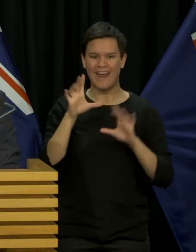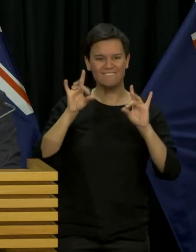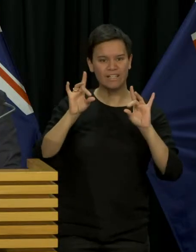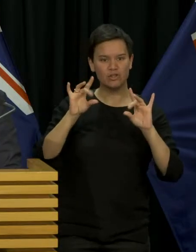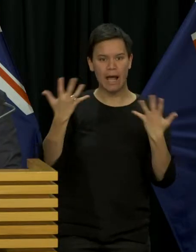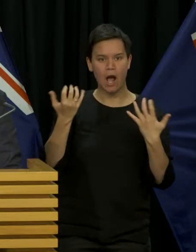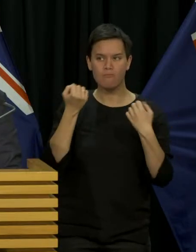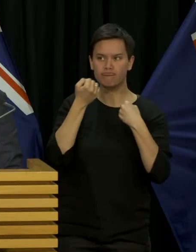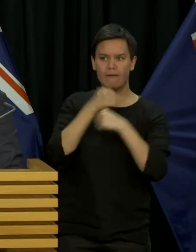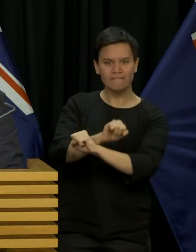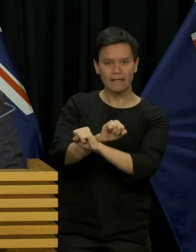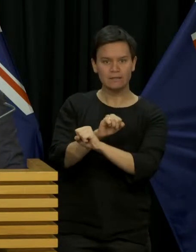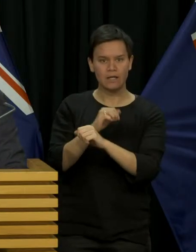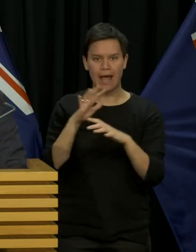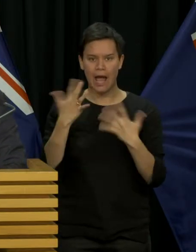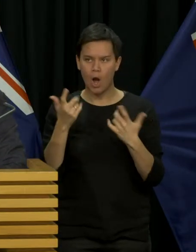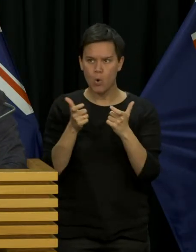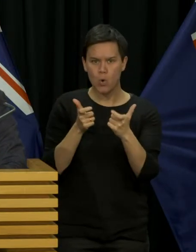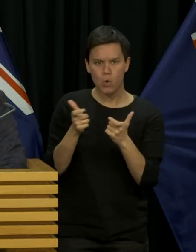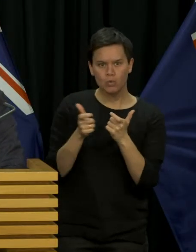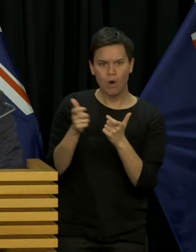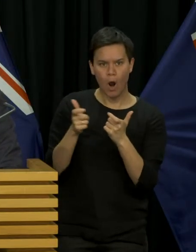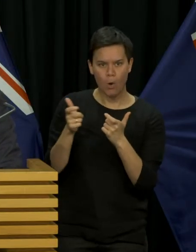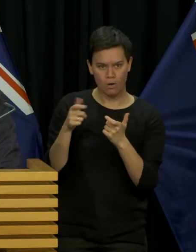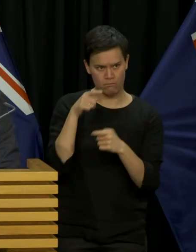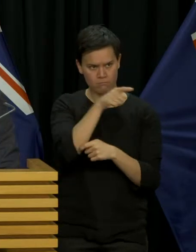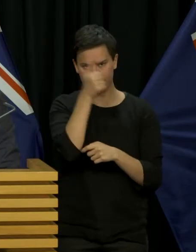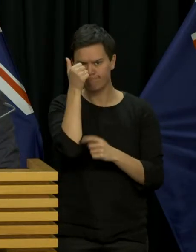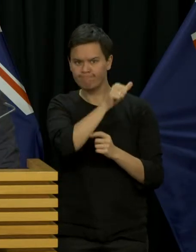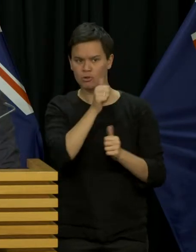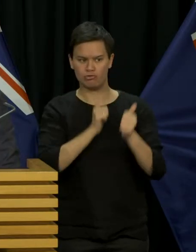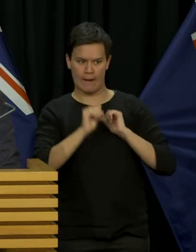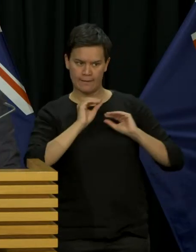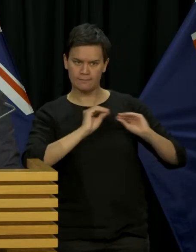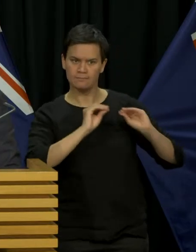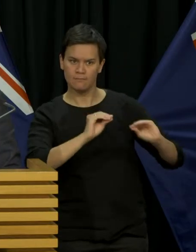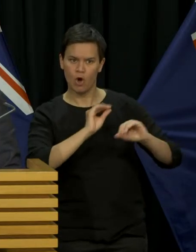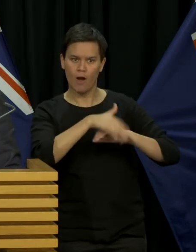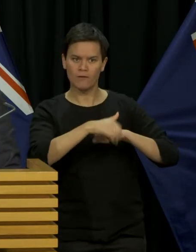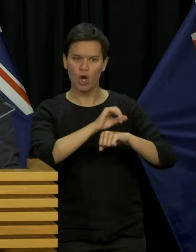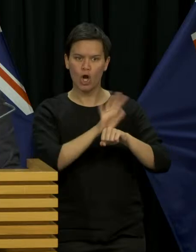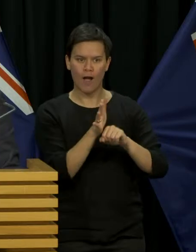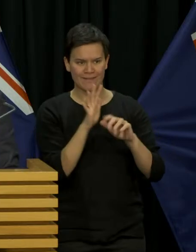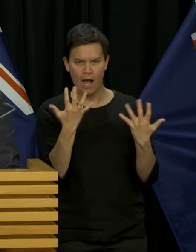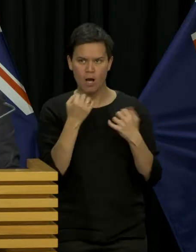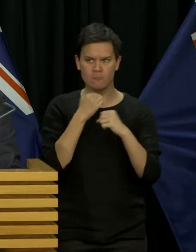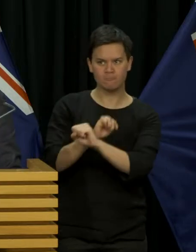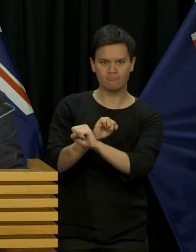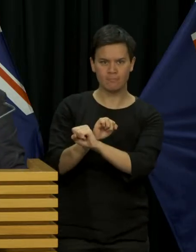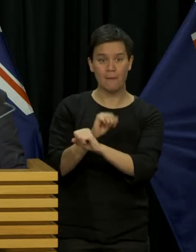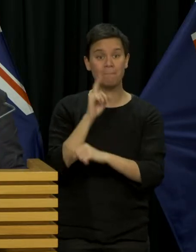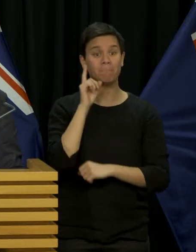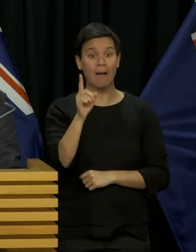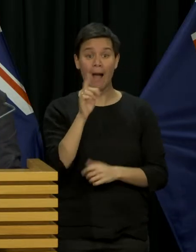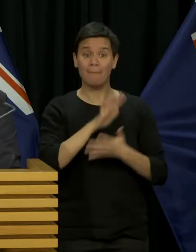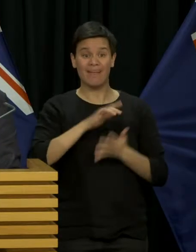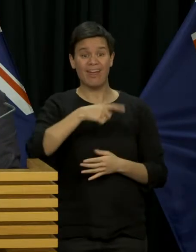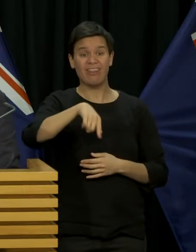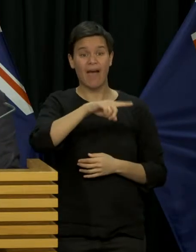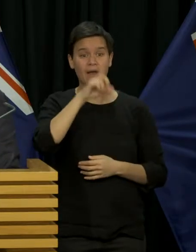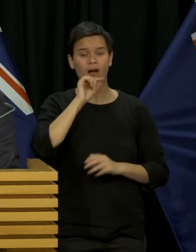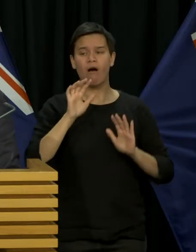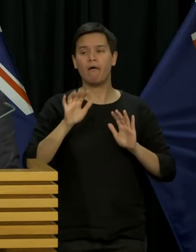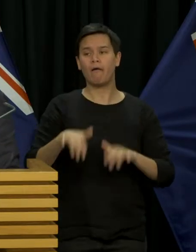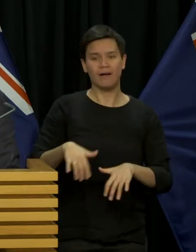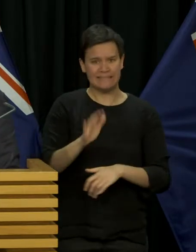and particularly in the COVID-19 context, but there is no room for complacency. From Saturday, district